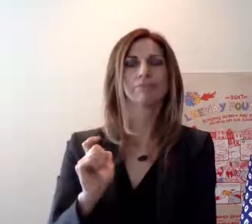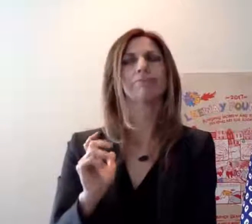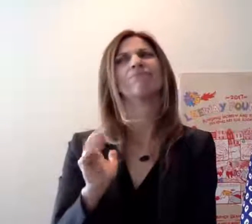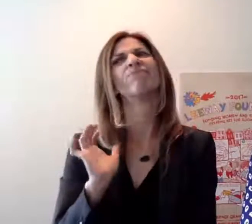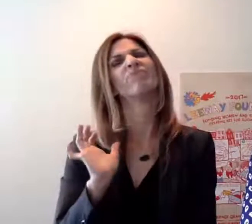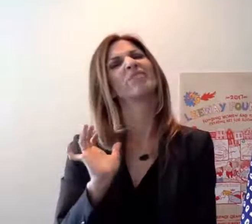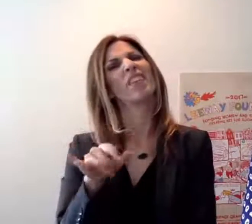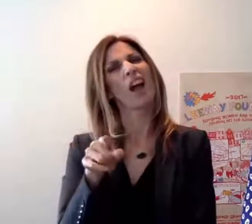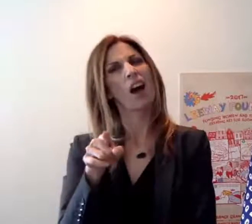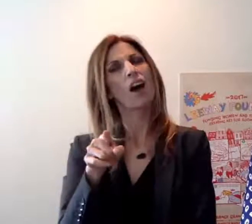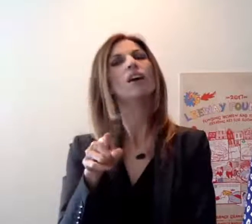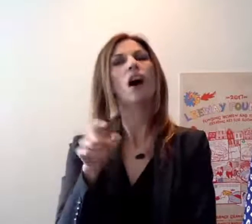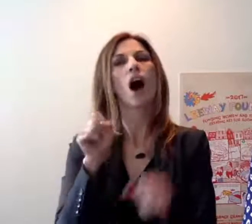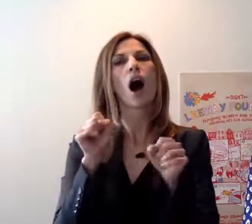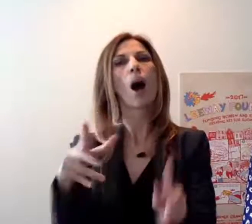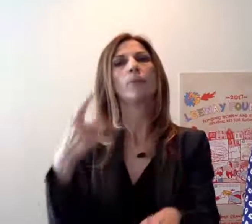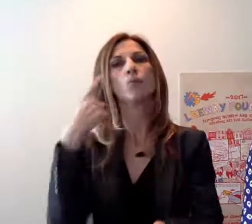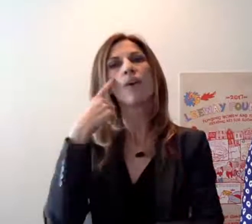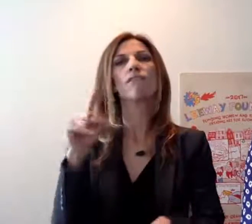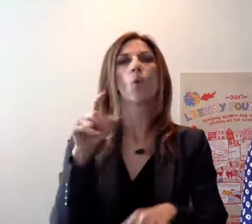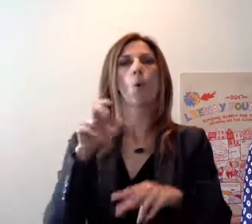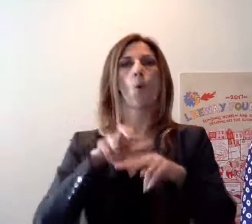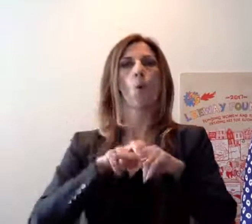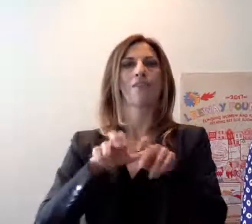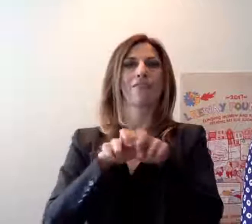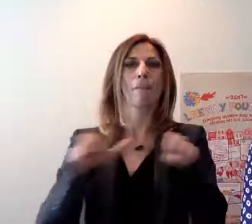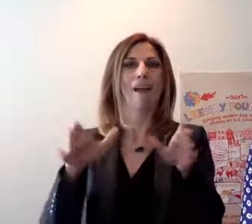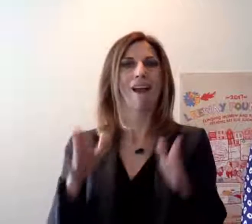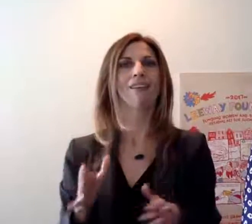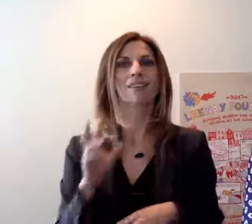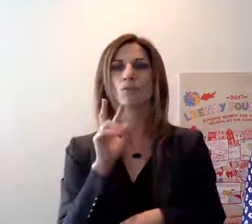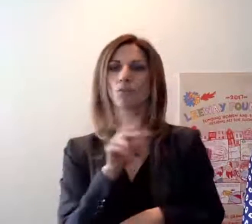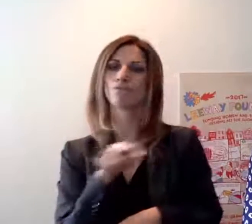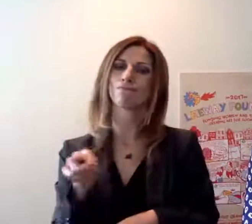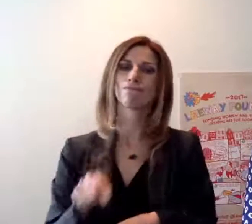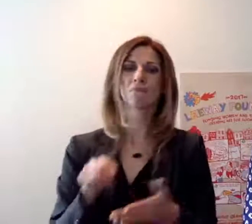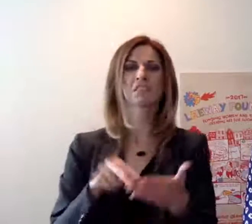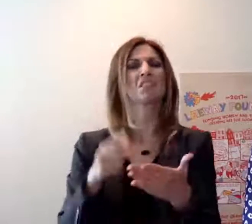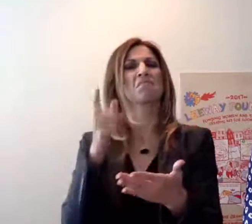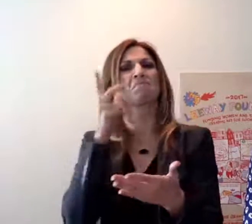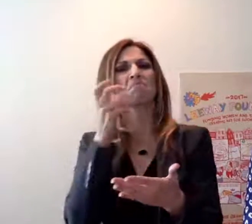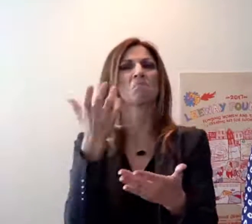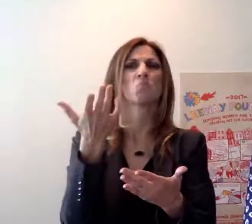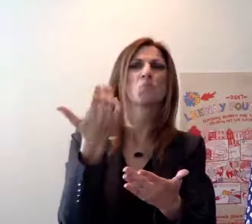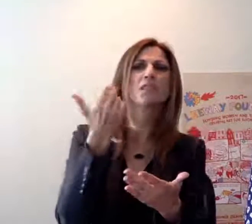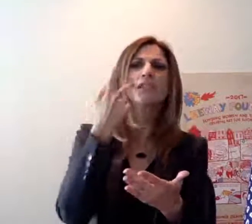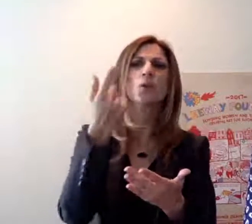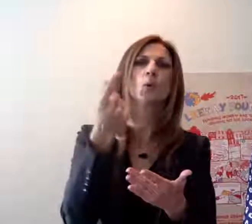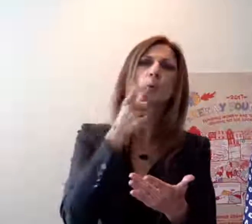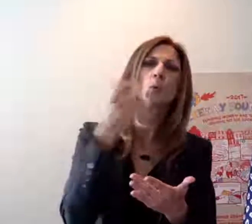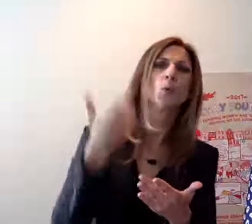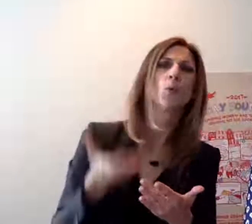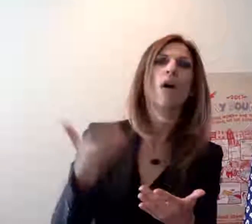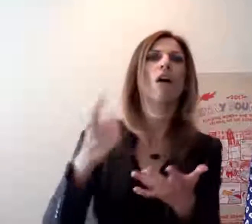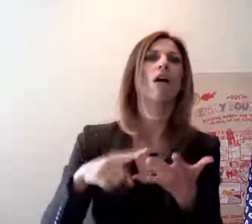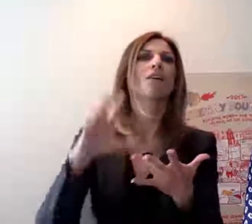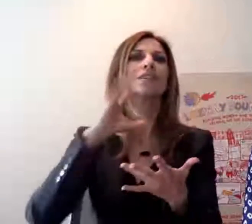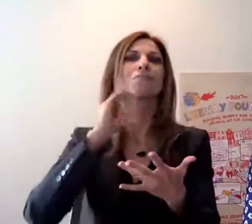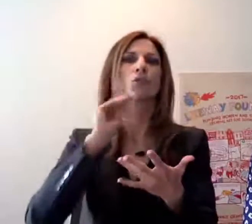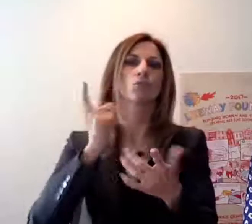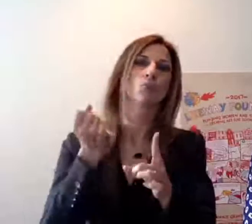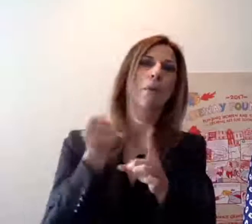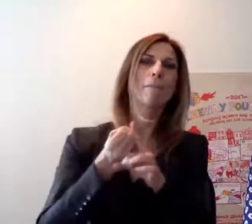this is a chance for the panel to get to know more about who you are and the various experiences that have shaped